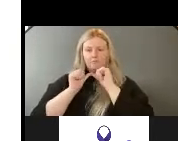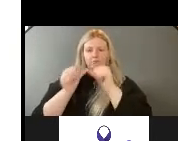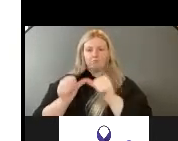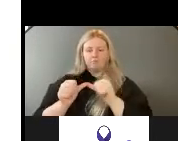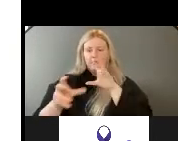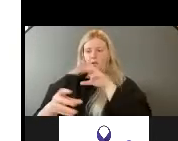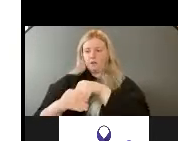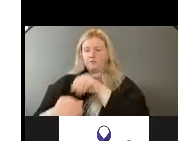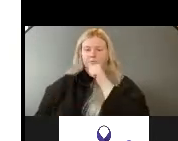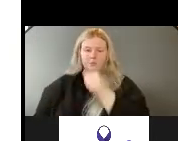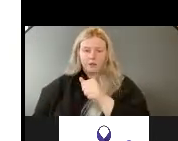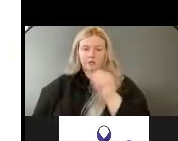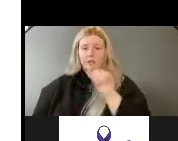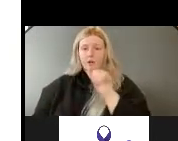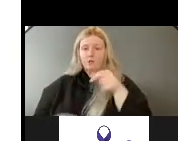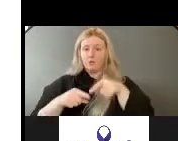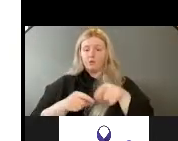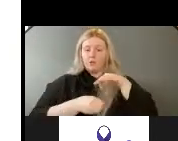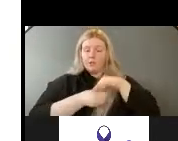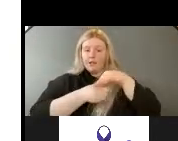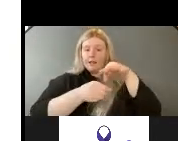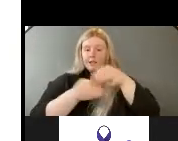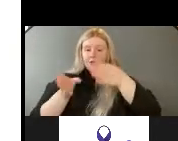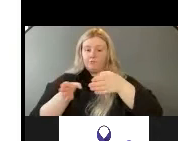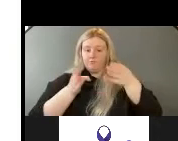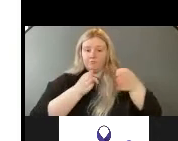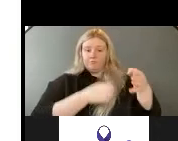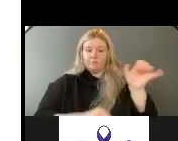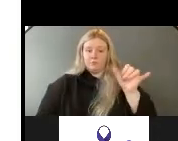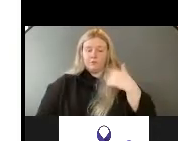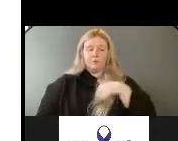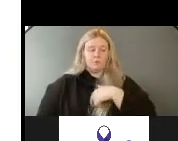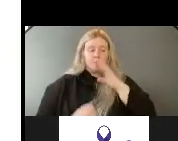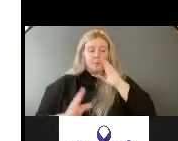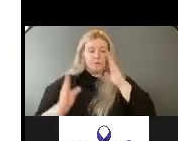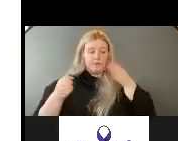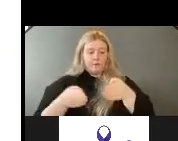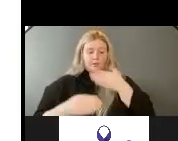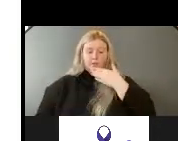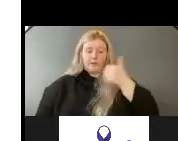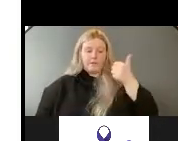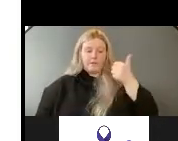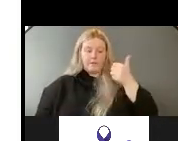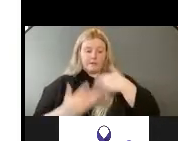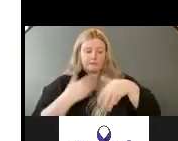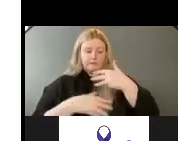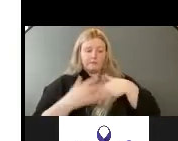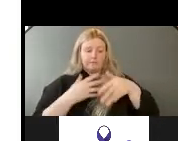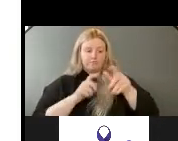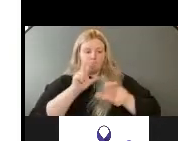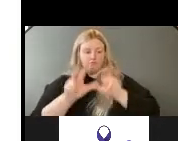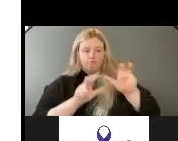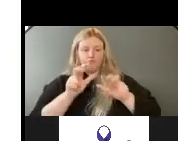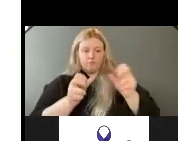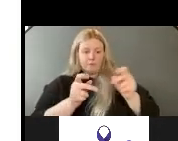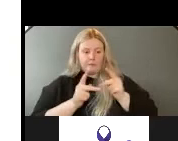across election cycles, so that we can focus on really getting the best social return on the investments. And